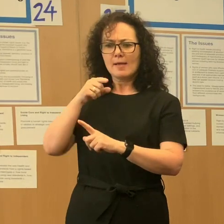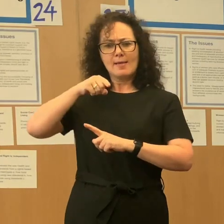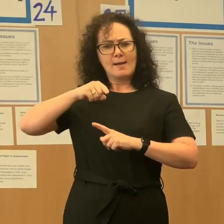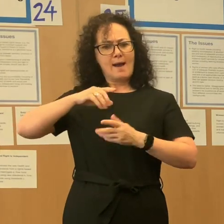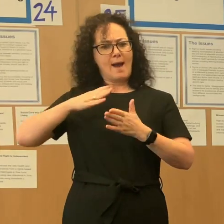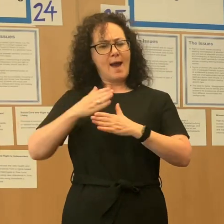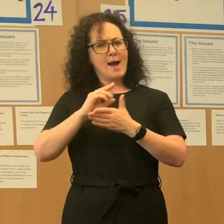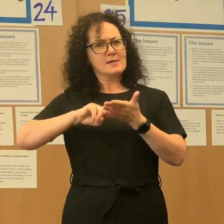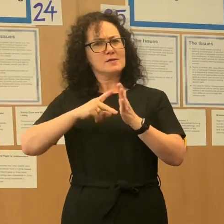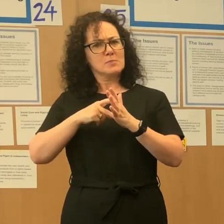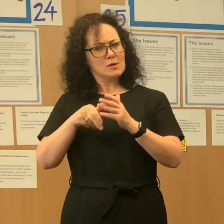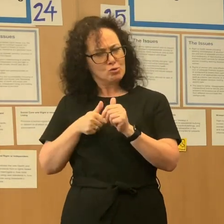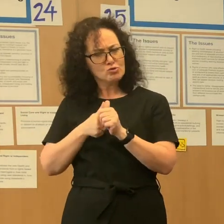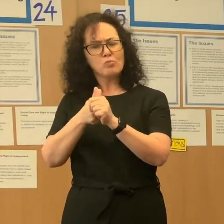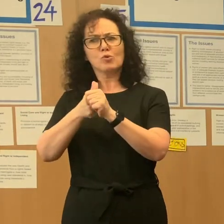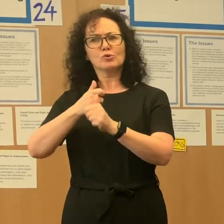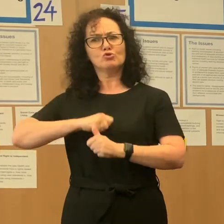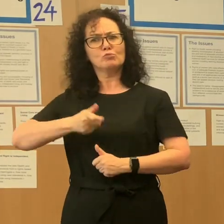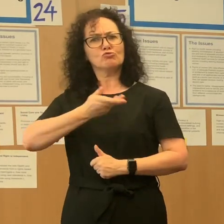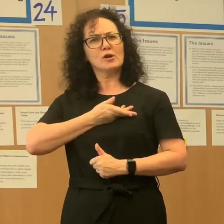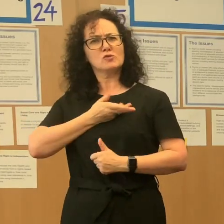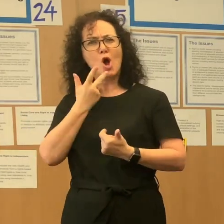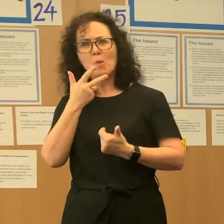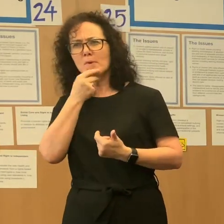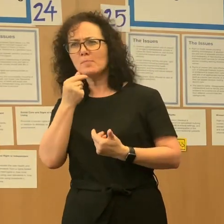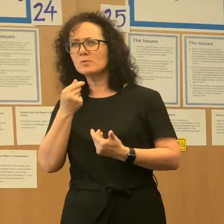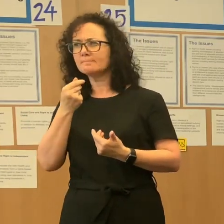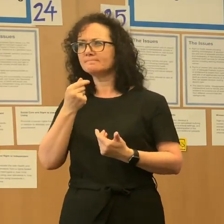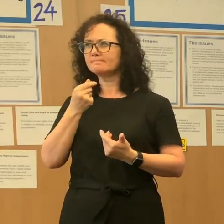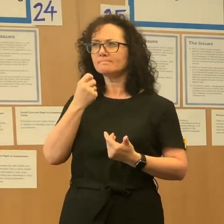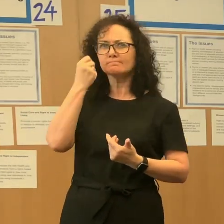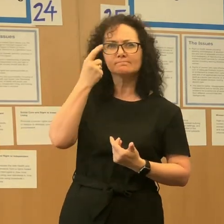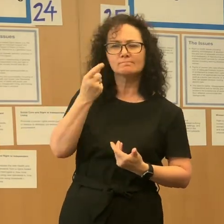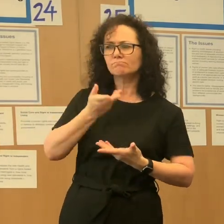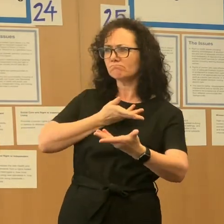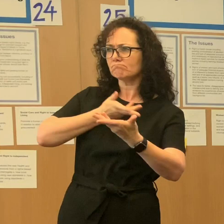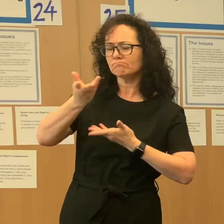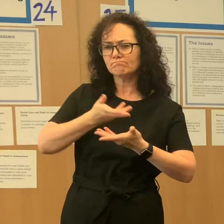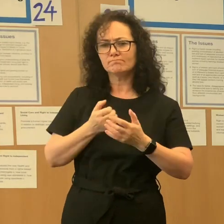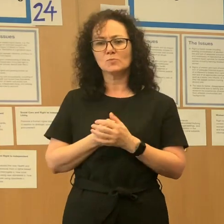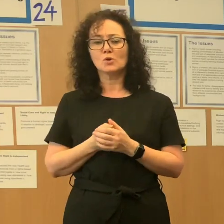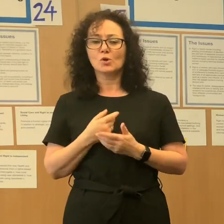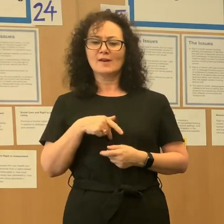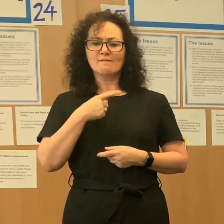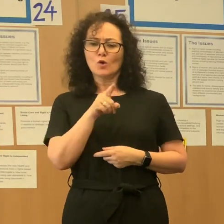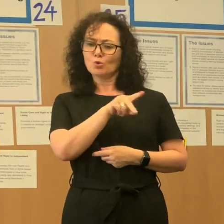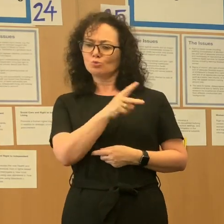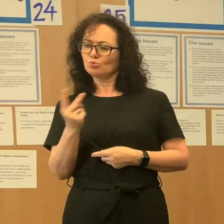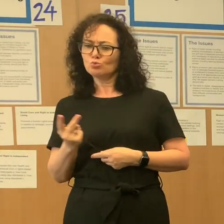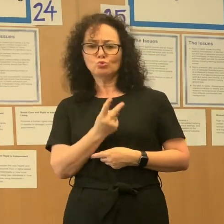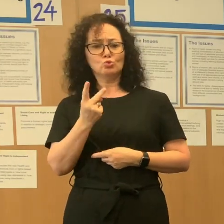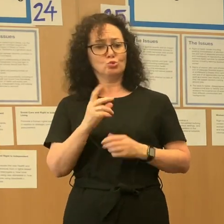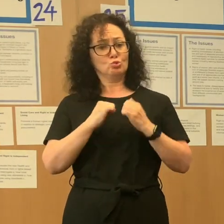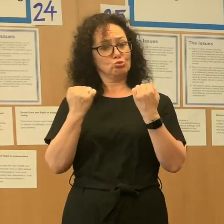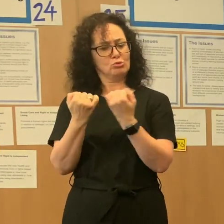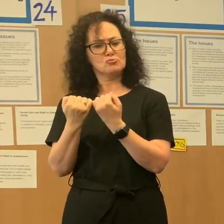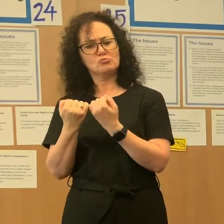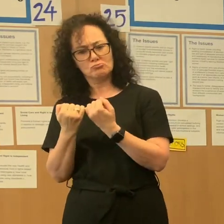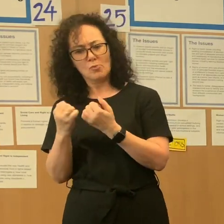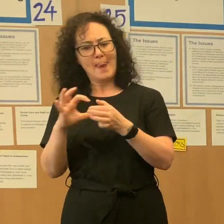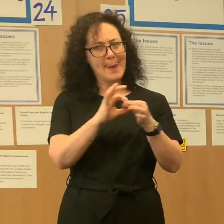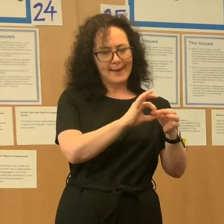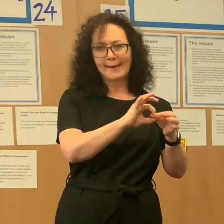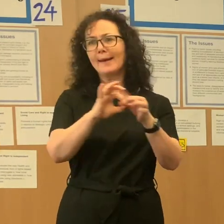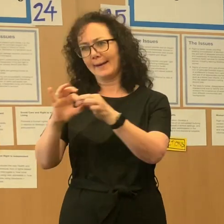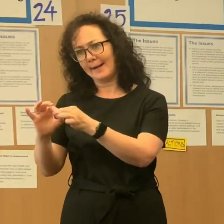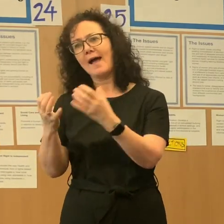conversation in Scotland. And also felt that the two groups were well matched as well, because, as we all know, poverty has